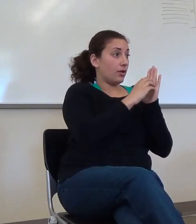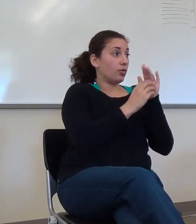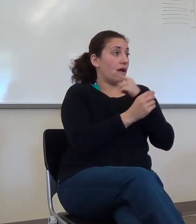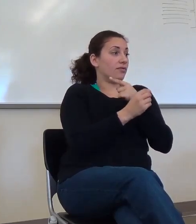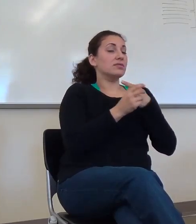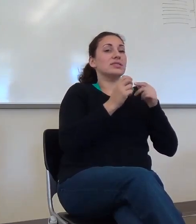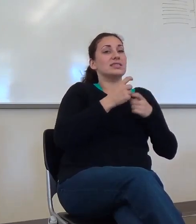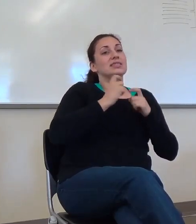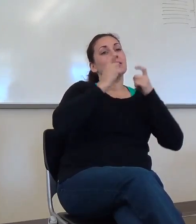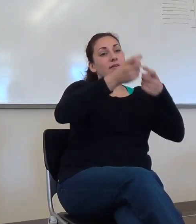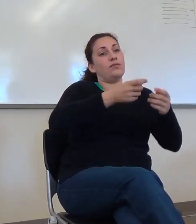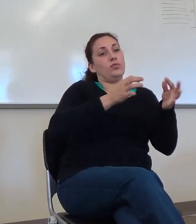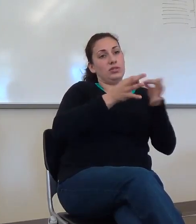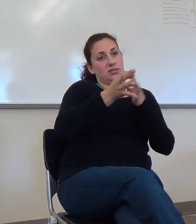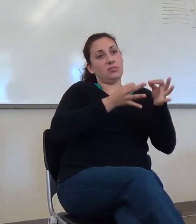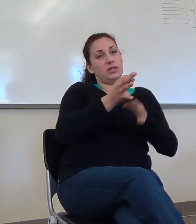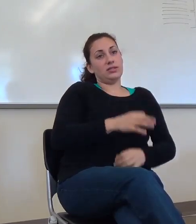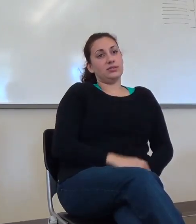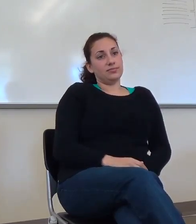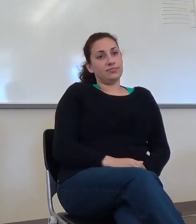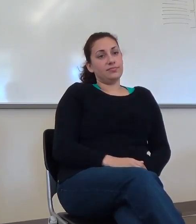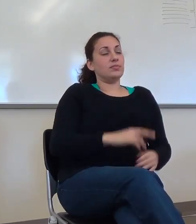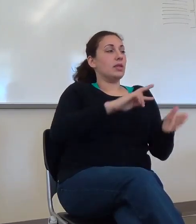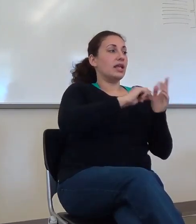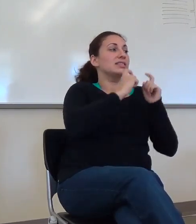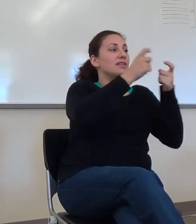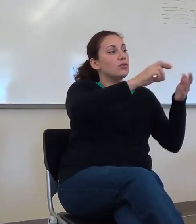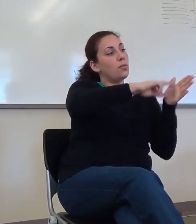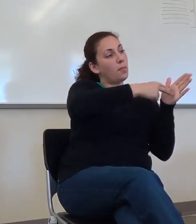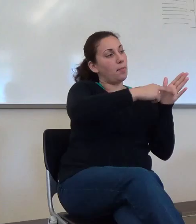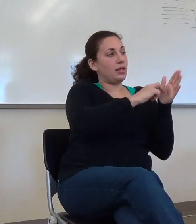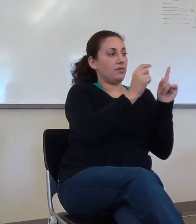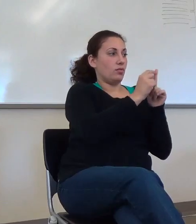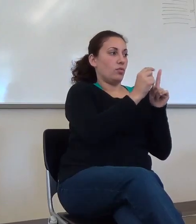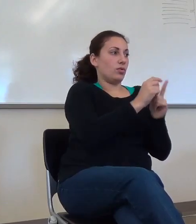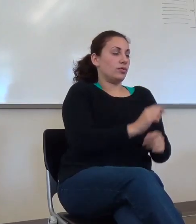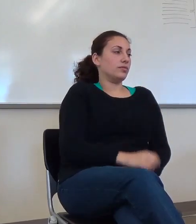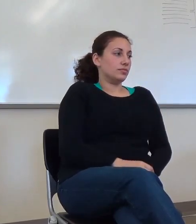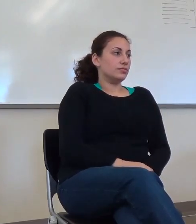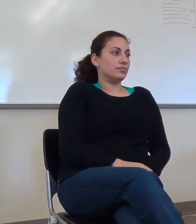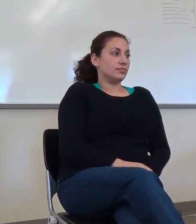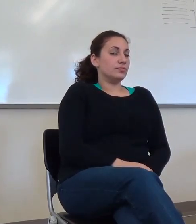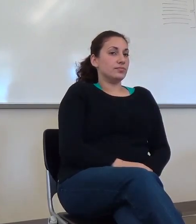another pattern. We're talking about pattern. It's giving us a definition of